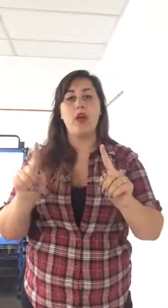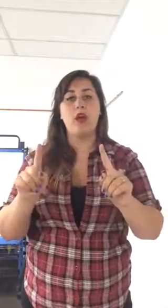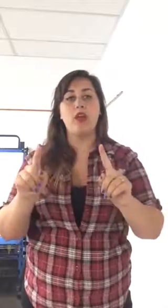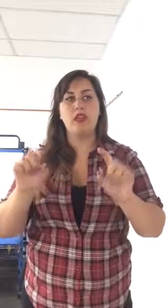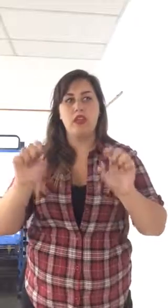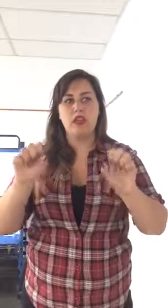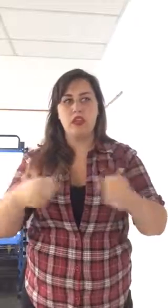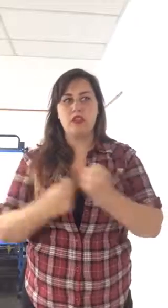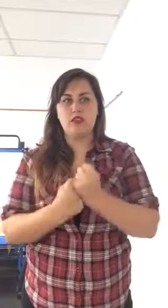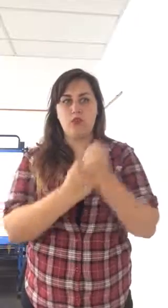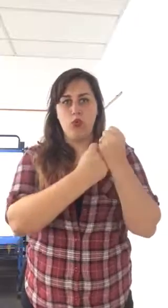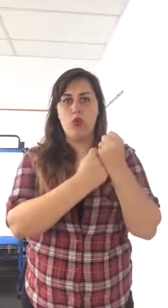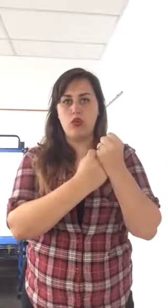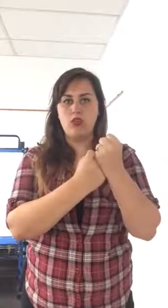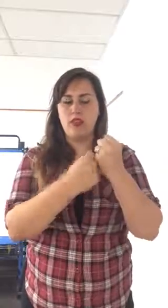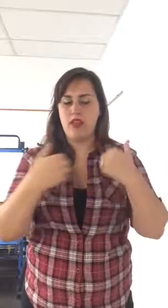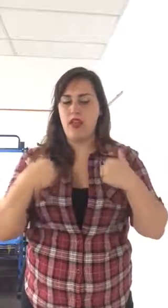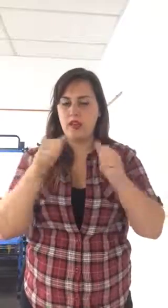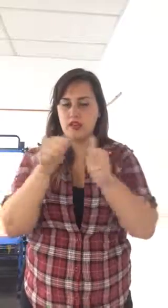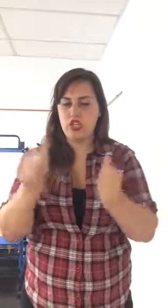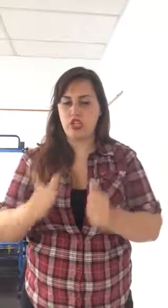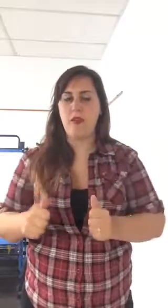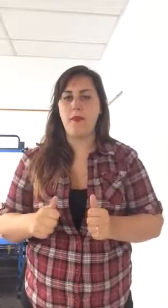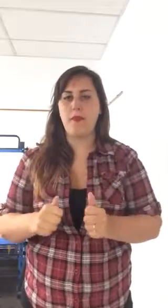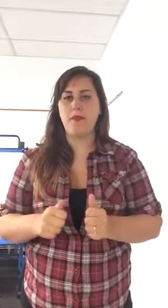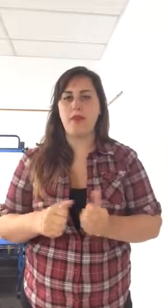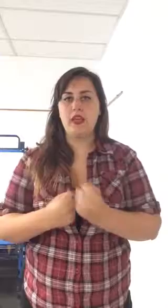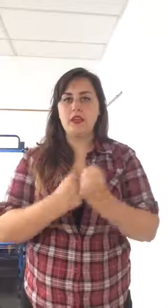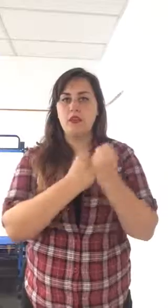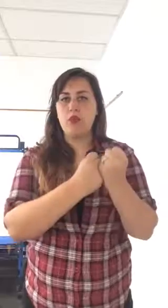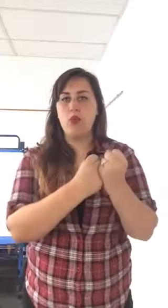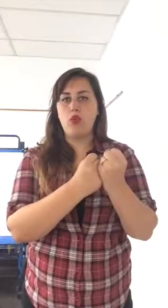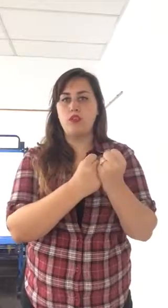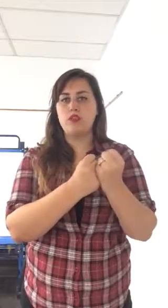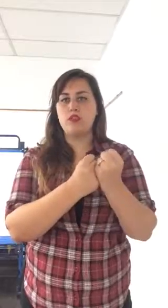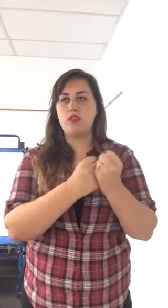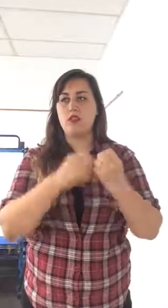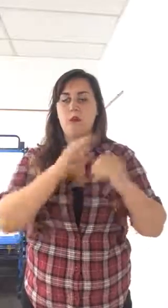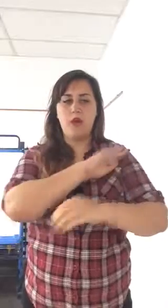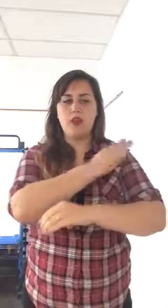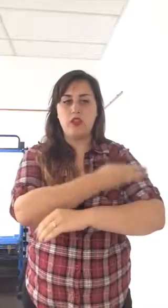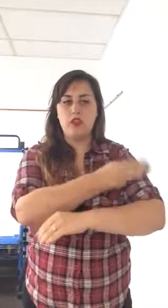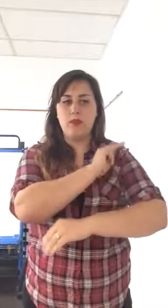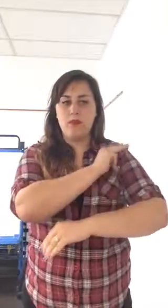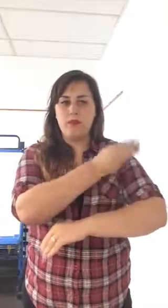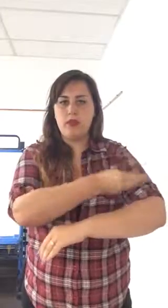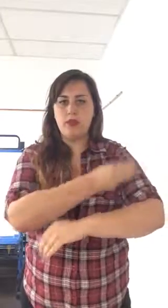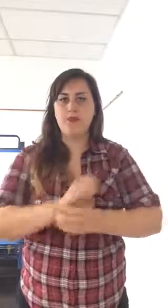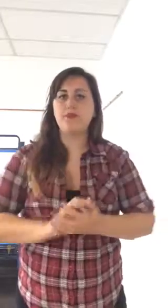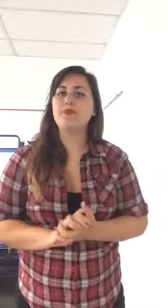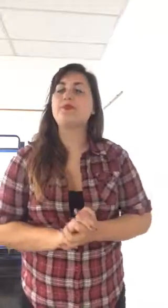still hold up and support. It has shape. It supports the muscle or the flesh around it. So cartilage does have some neat